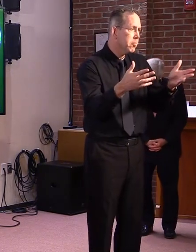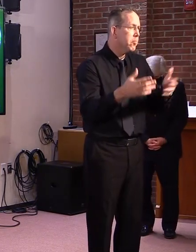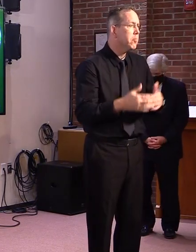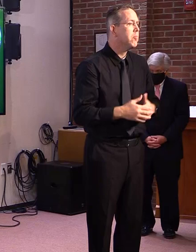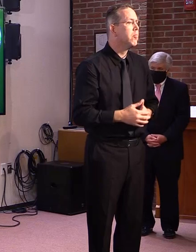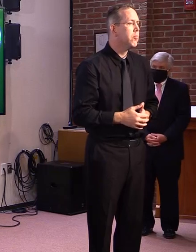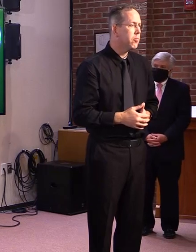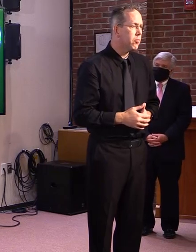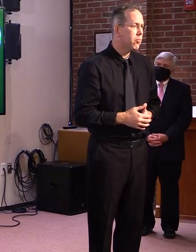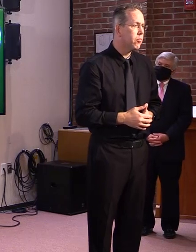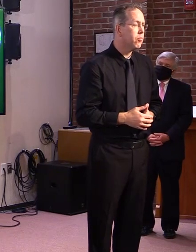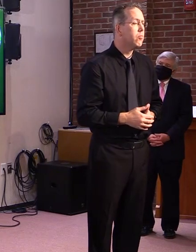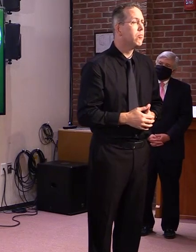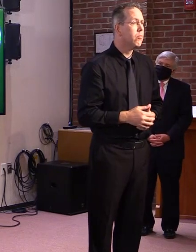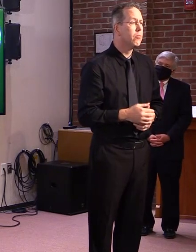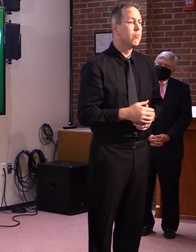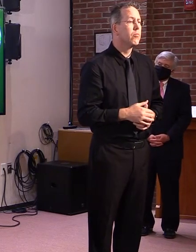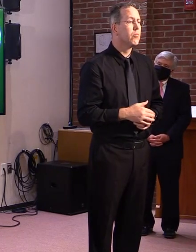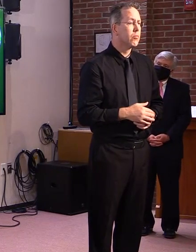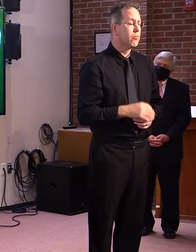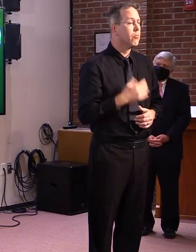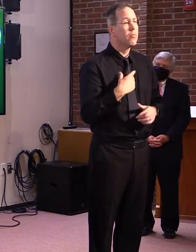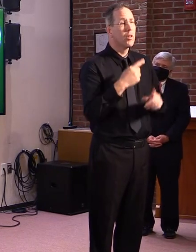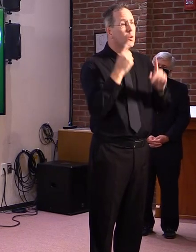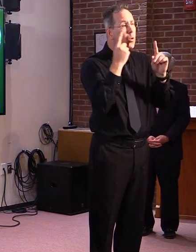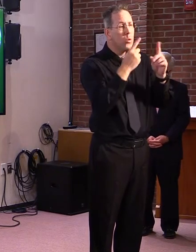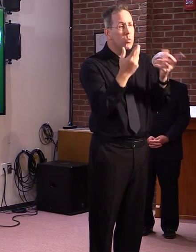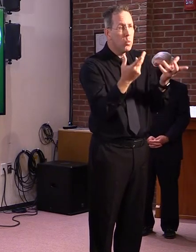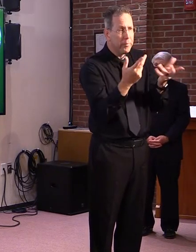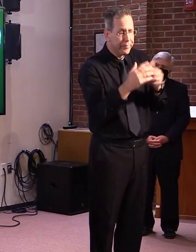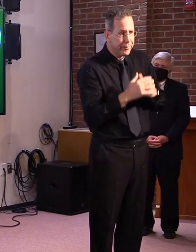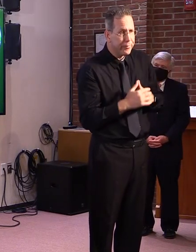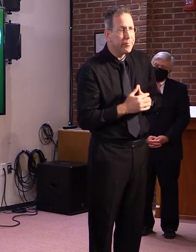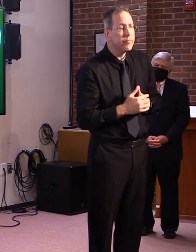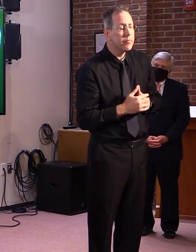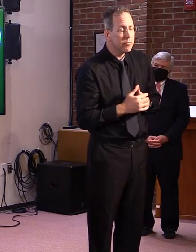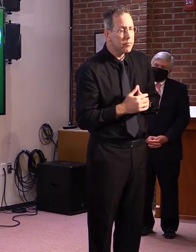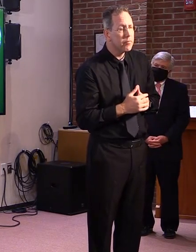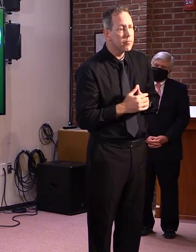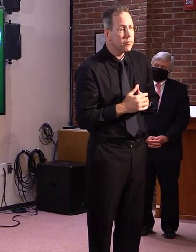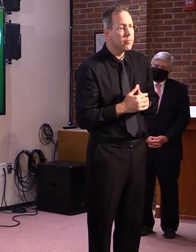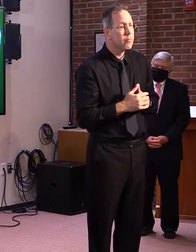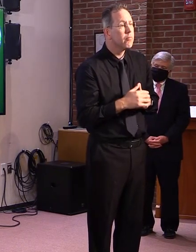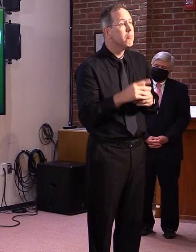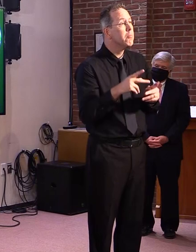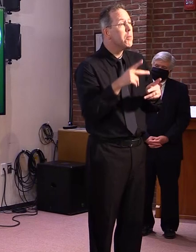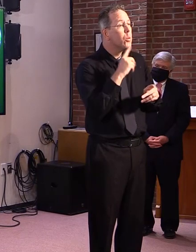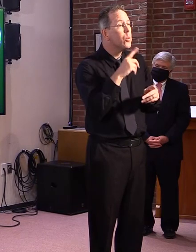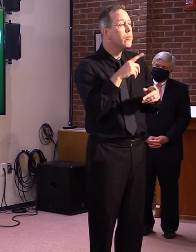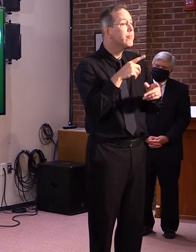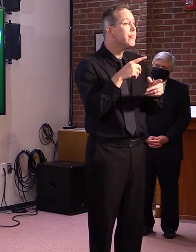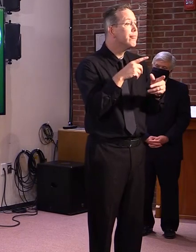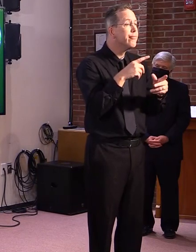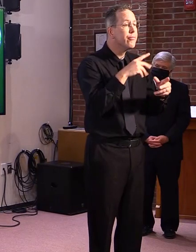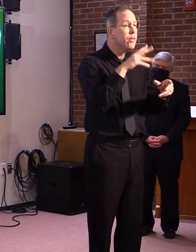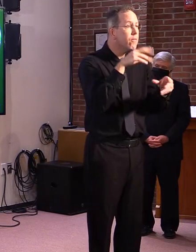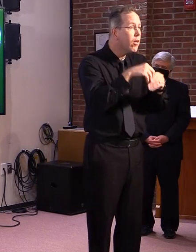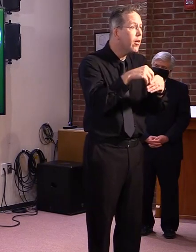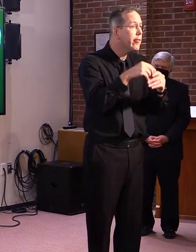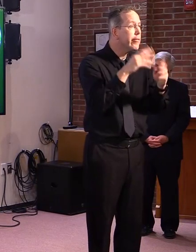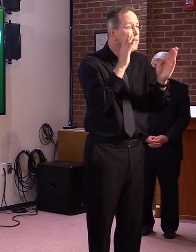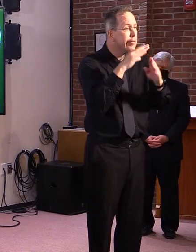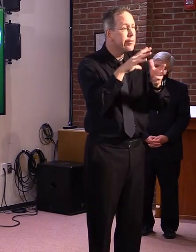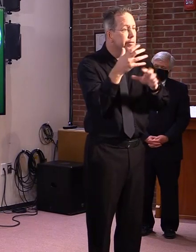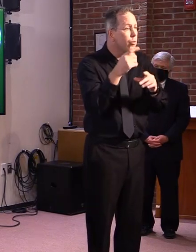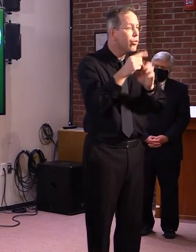I'd like to see is. Bring the offender population in from out of state and get them here within our borders. But some of it